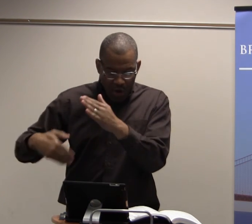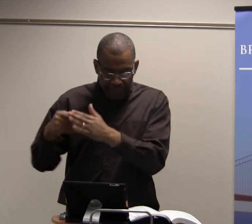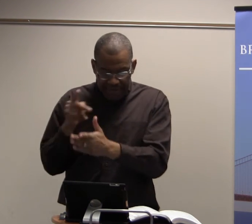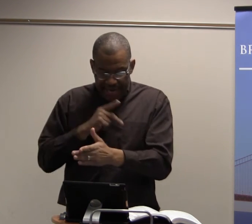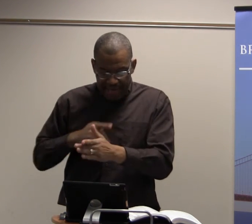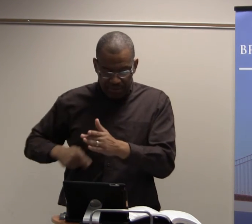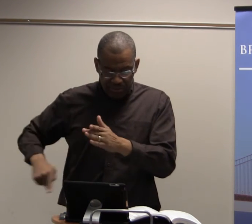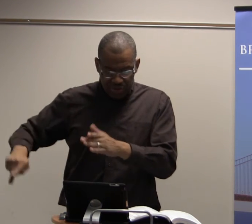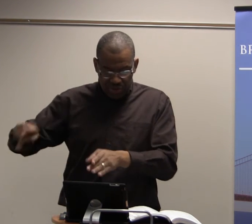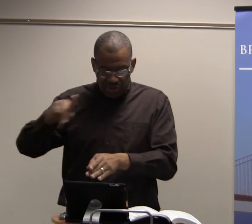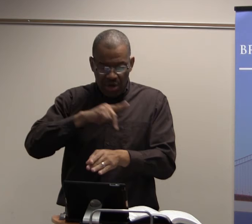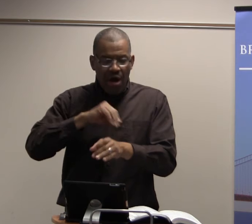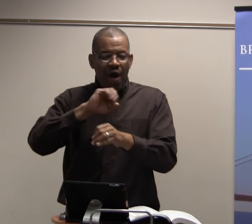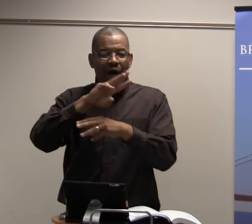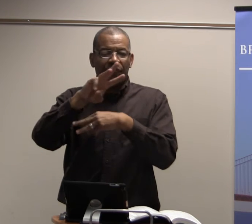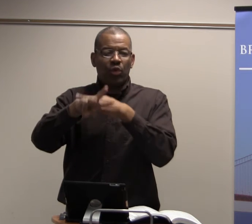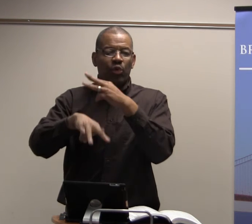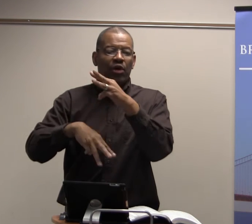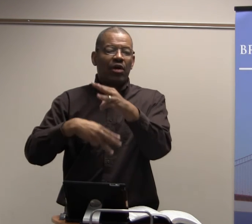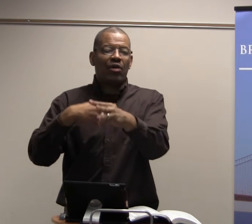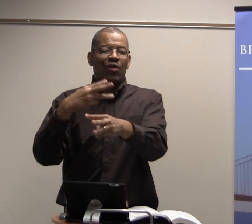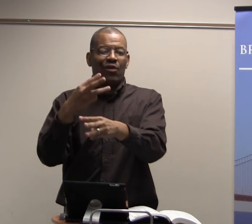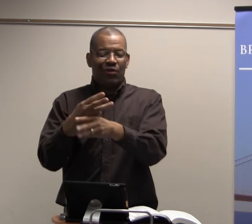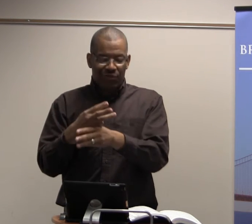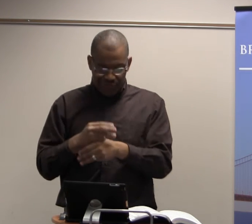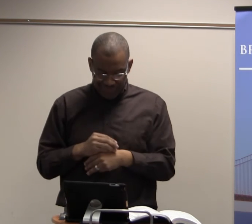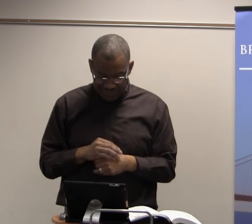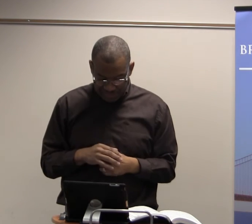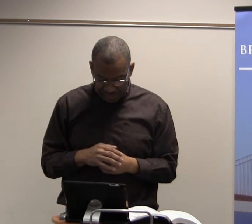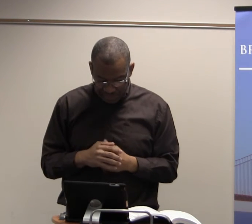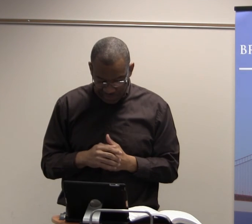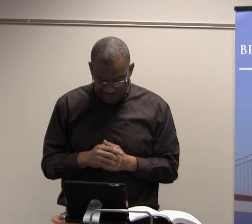the kingdoms of the world